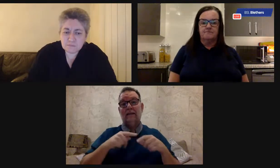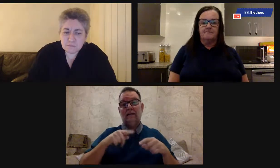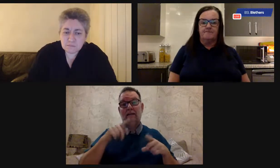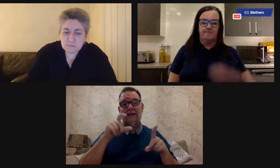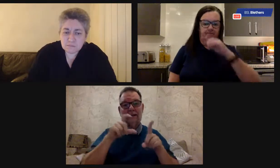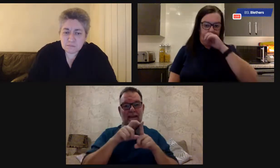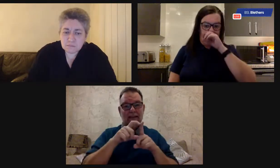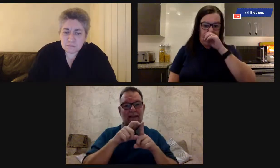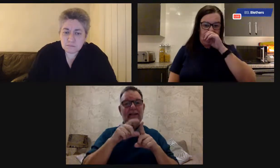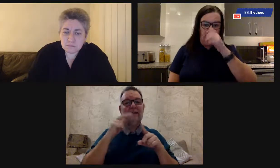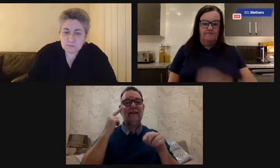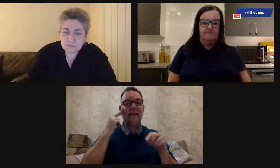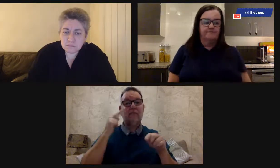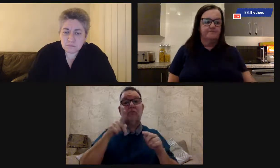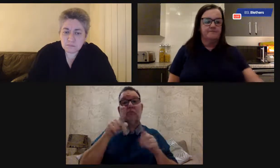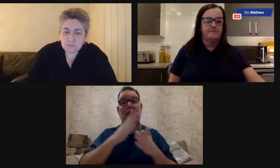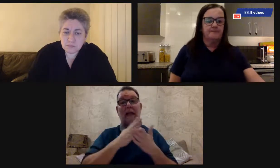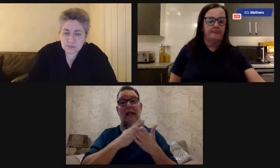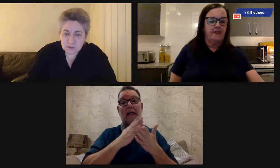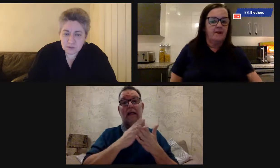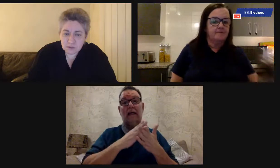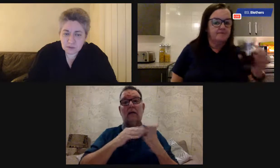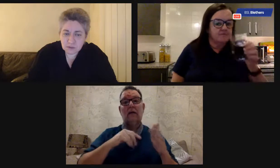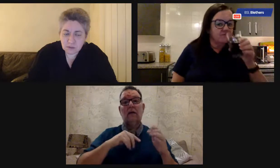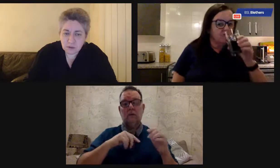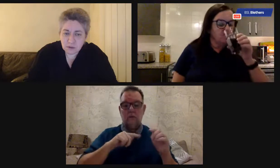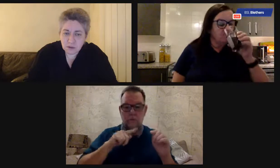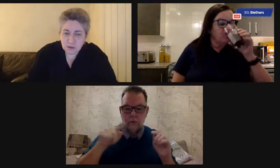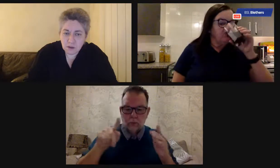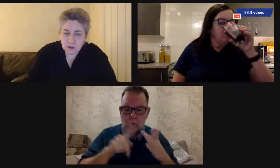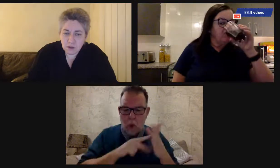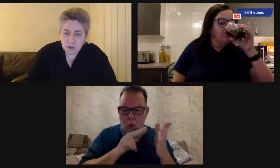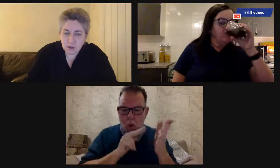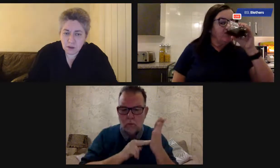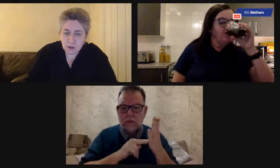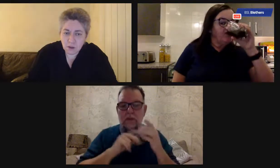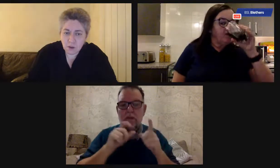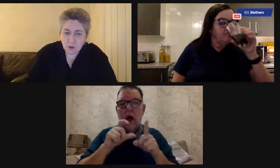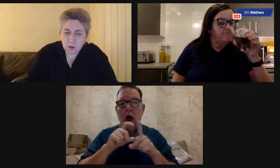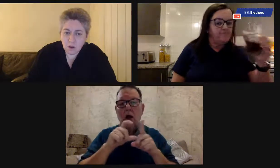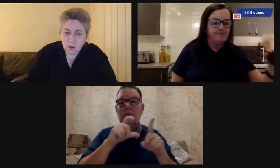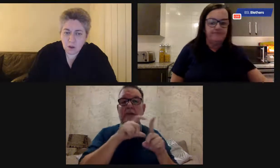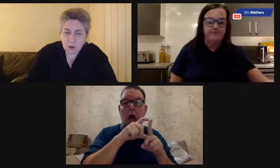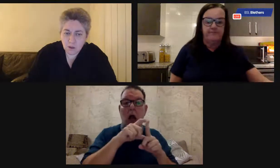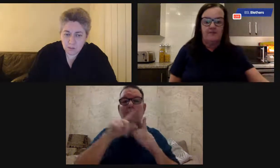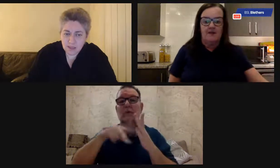and Joan? Well, the acronym, as you know, was EDDJ.